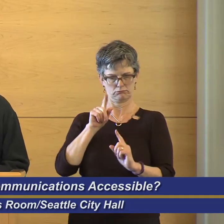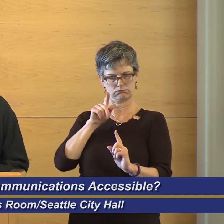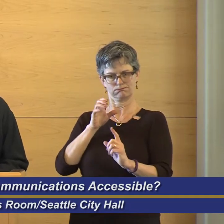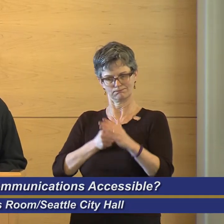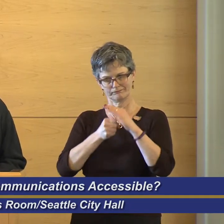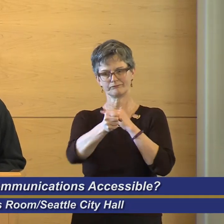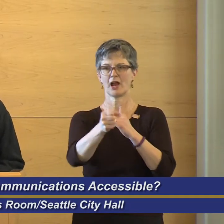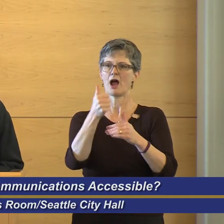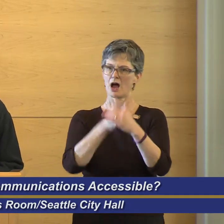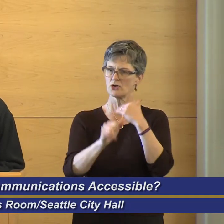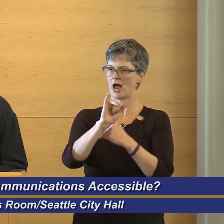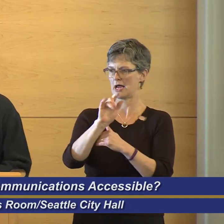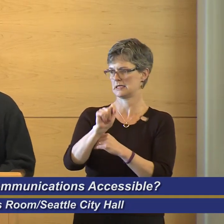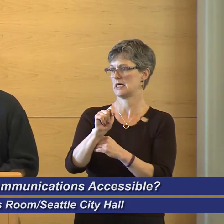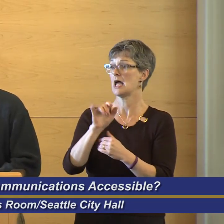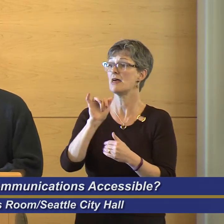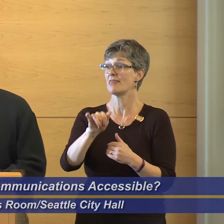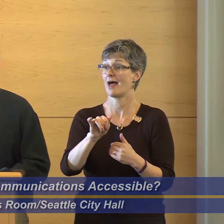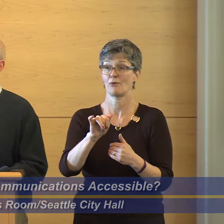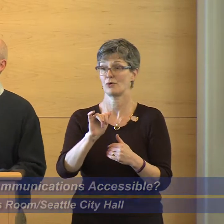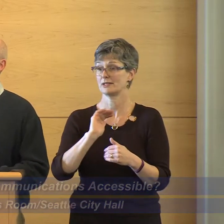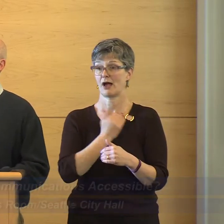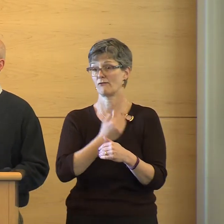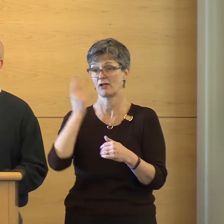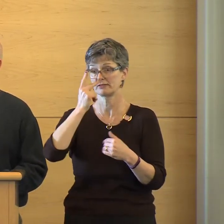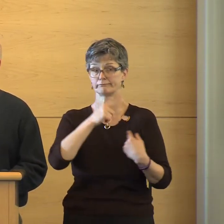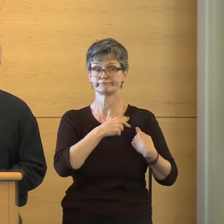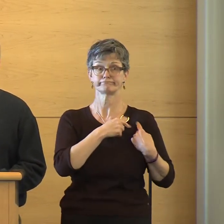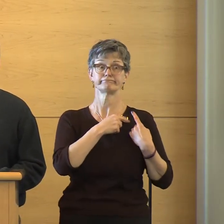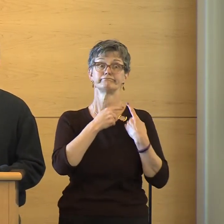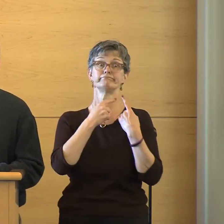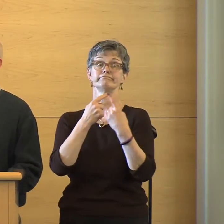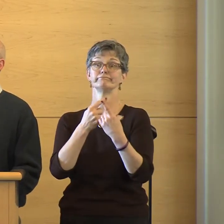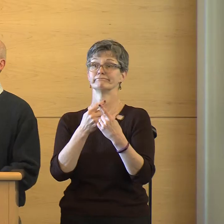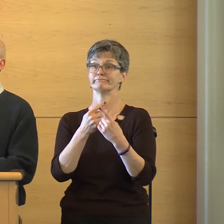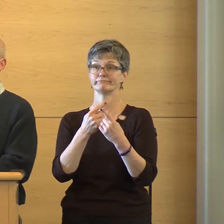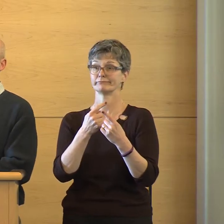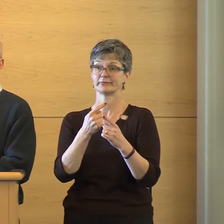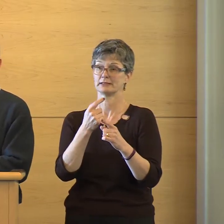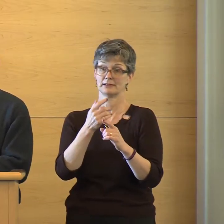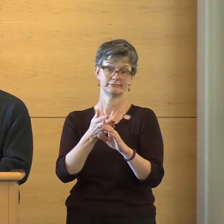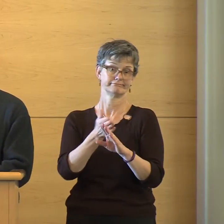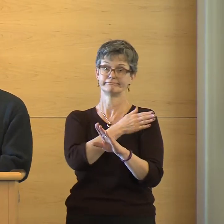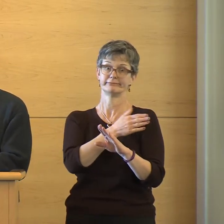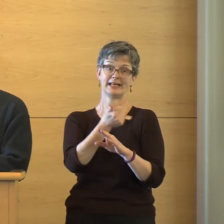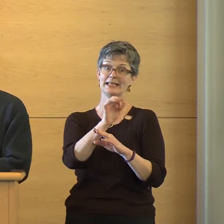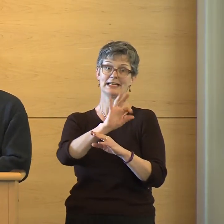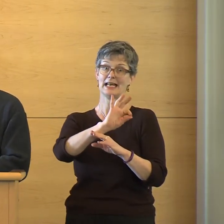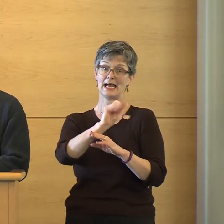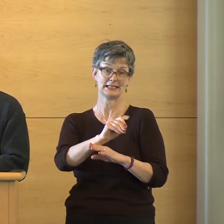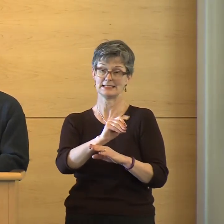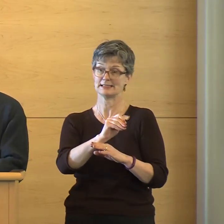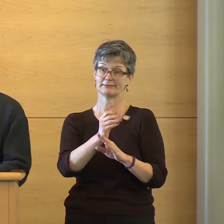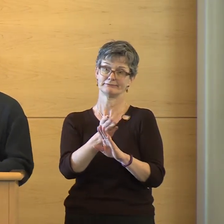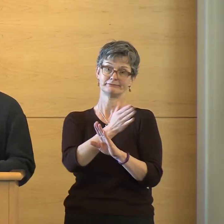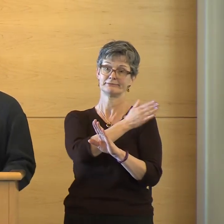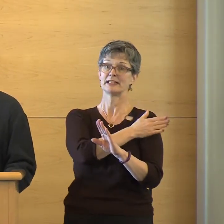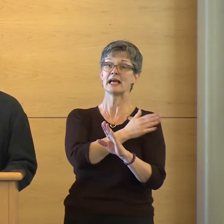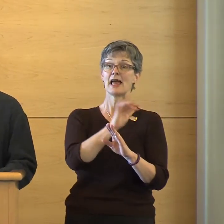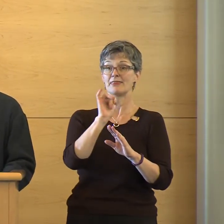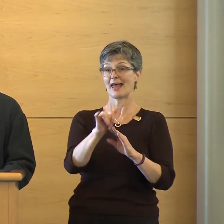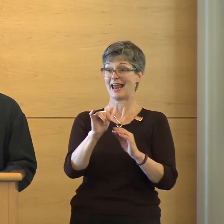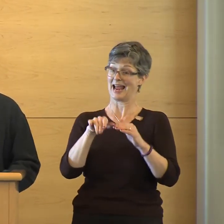people that are responsible for deploying those technologies are responsible for ensuring that they're accessible. So that's the philosophy